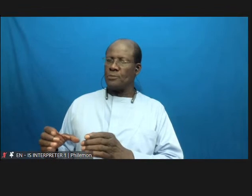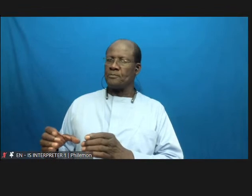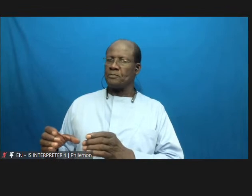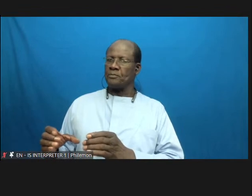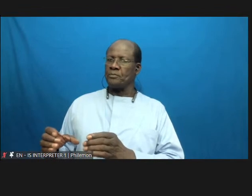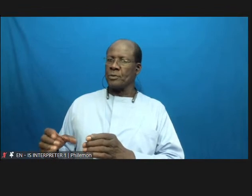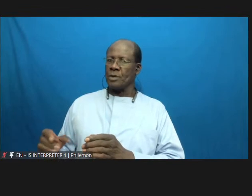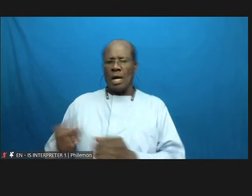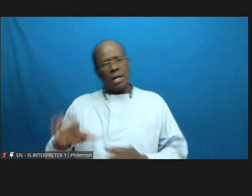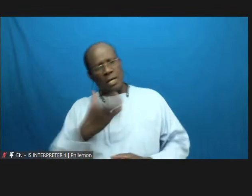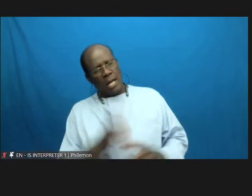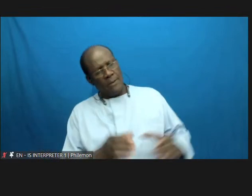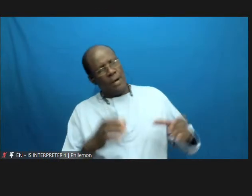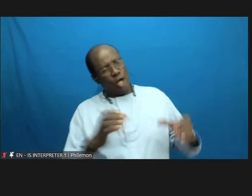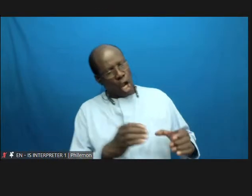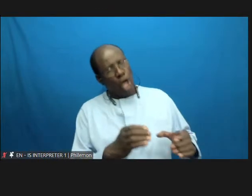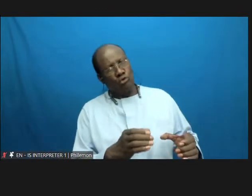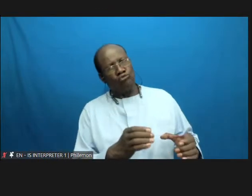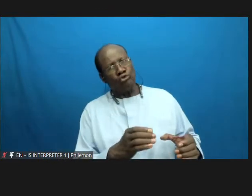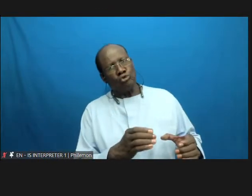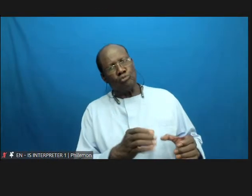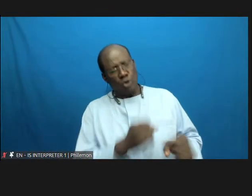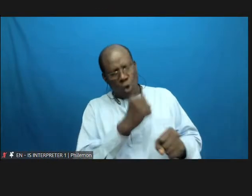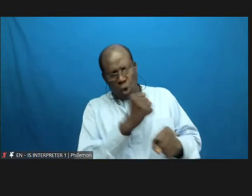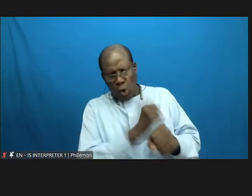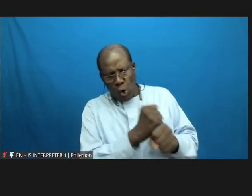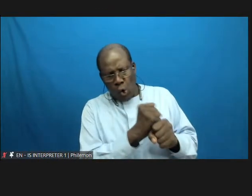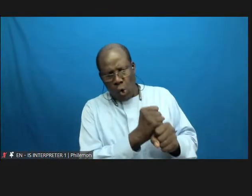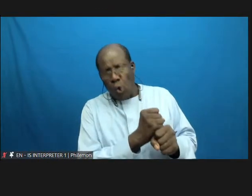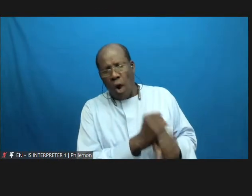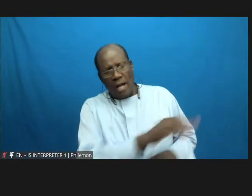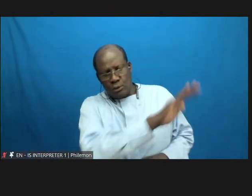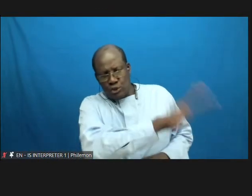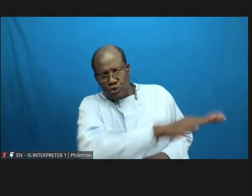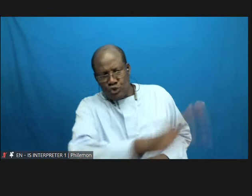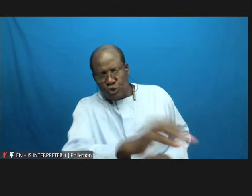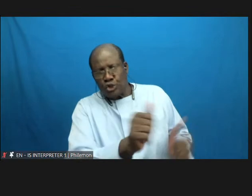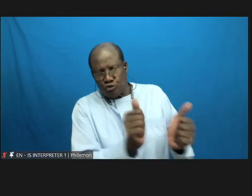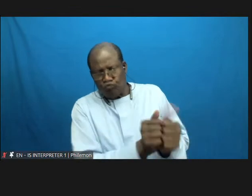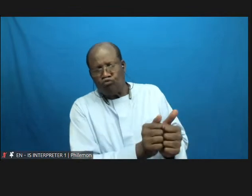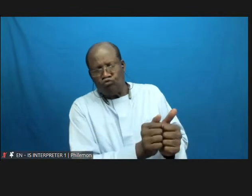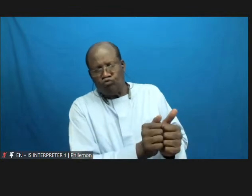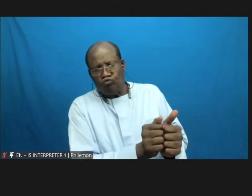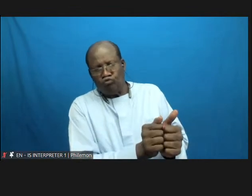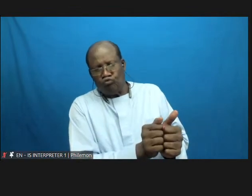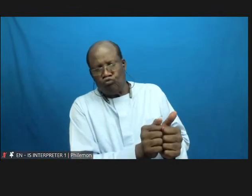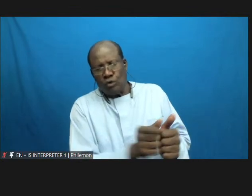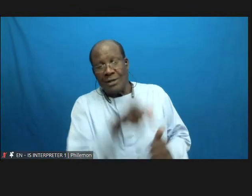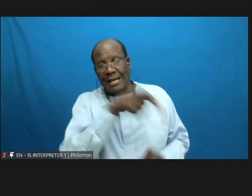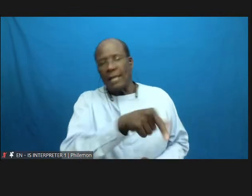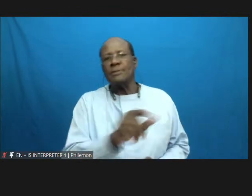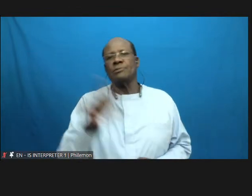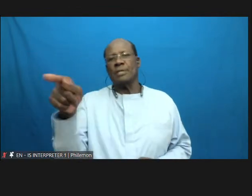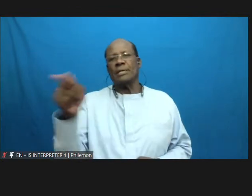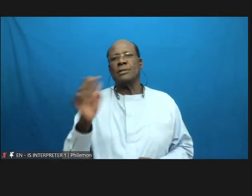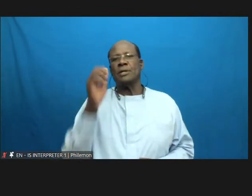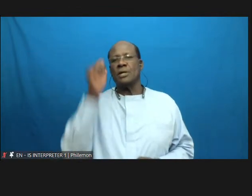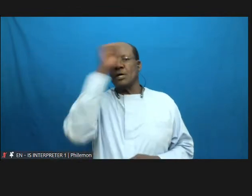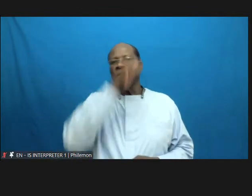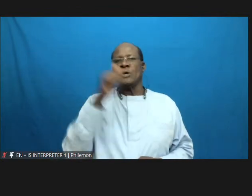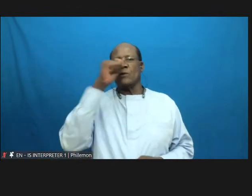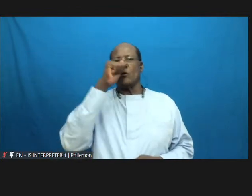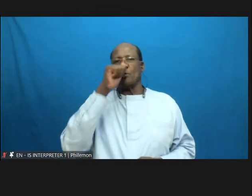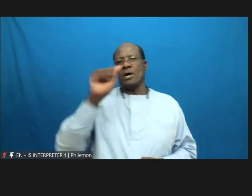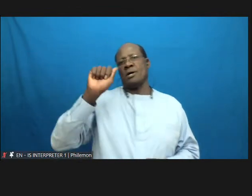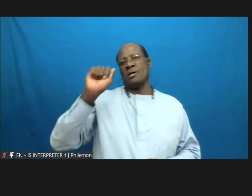with children or student-focused agencies operating in Addis Ababa. There is,